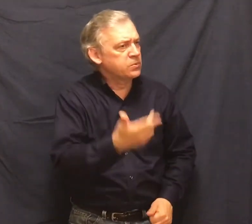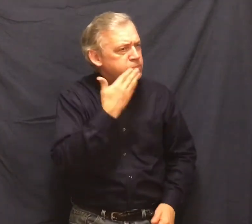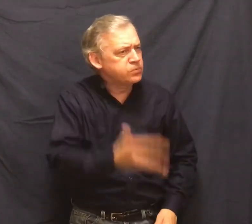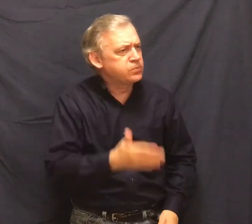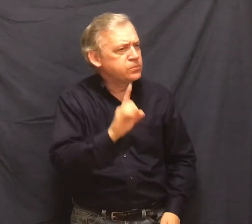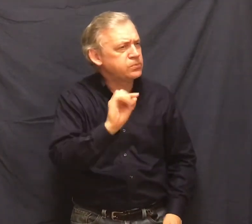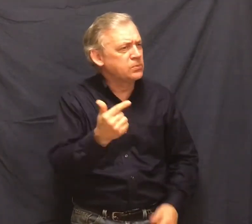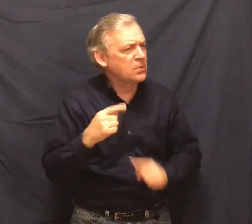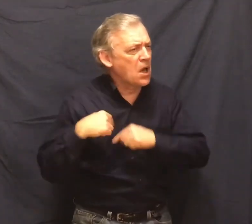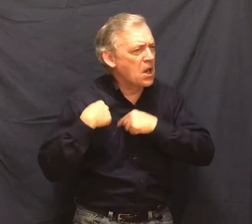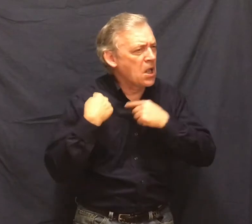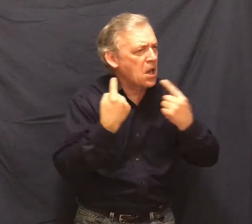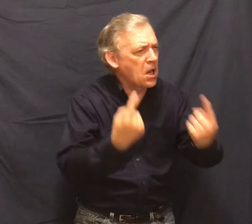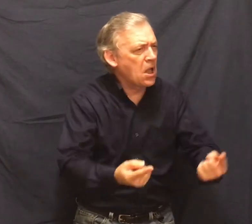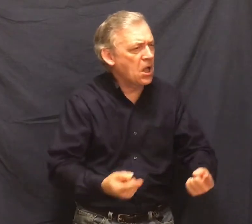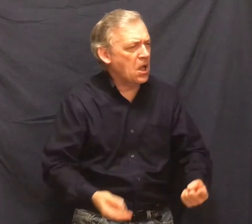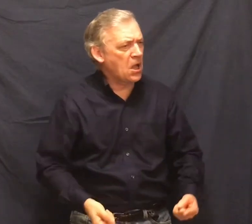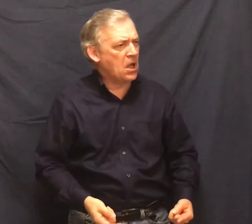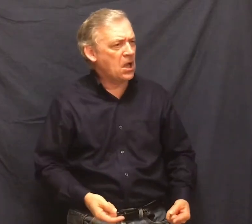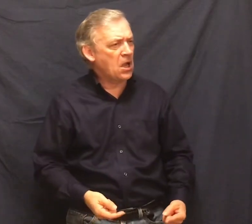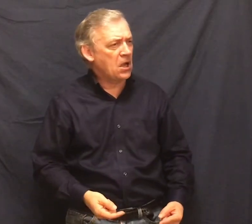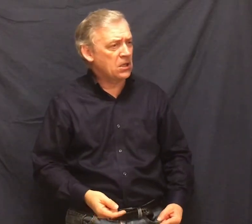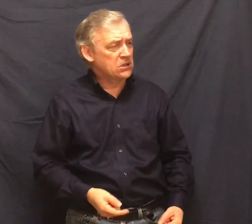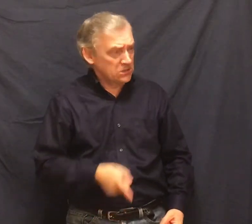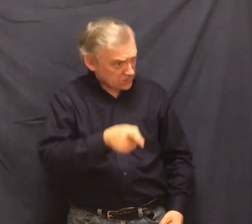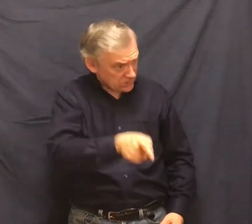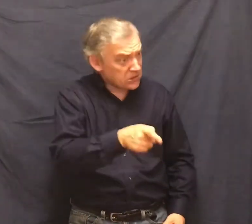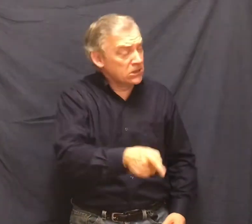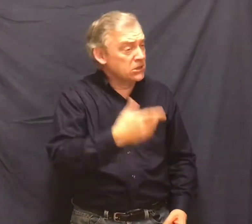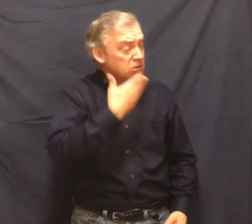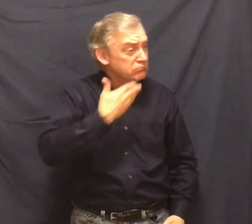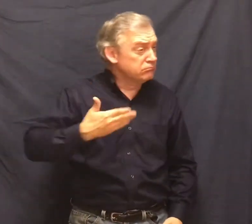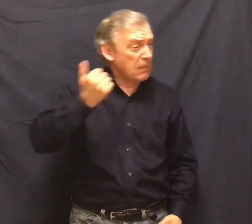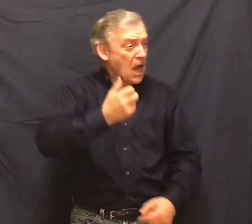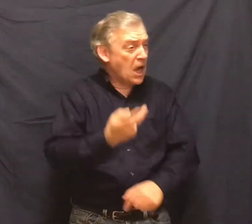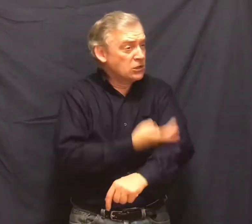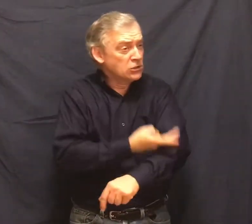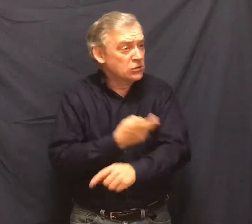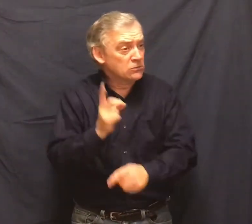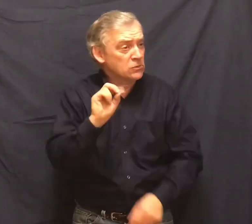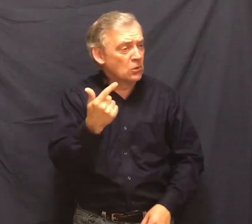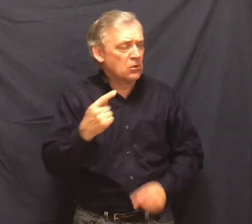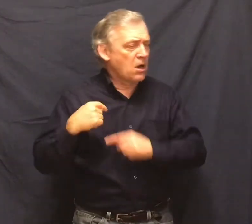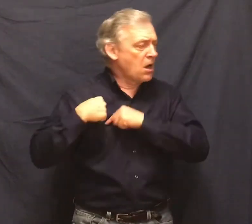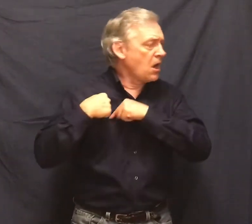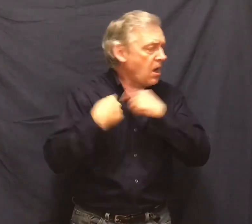You wouldn't think it to look at him now, but he was the best darn sheepdog I ever seen.